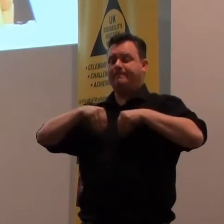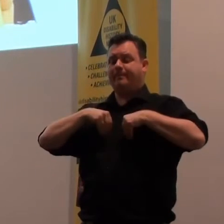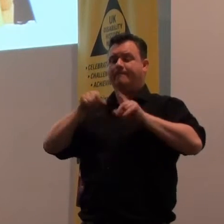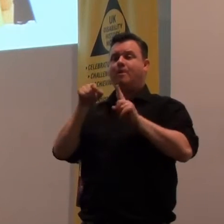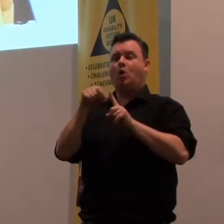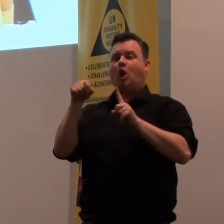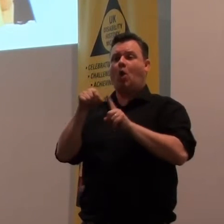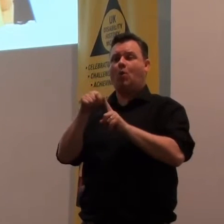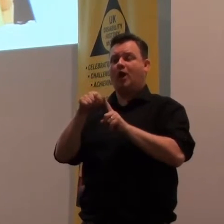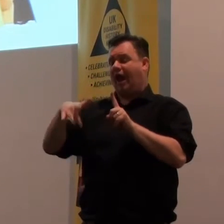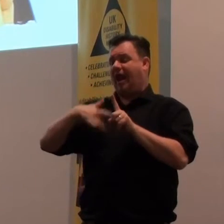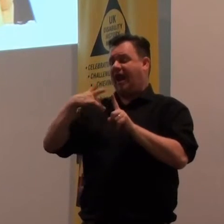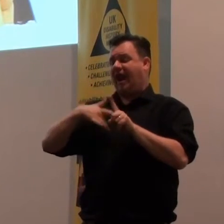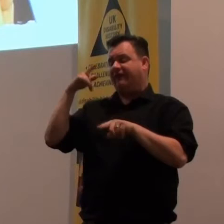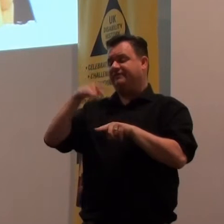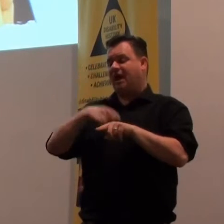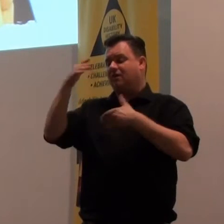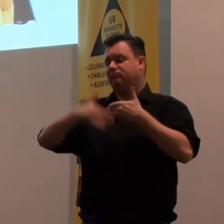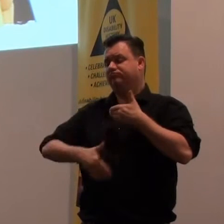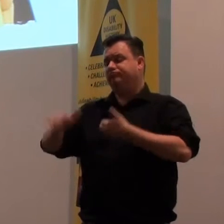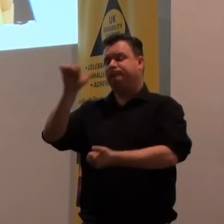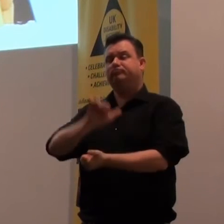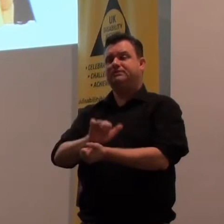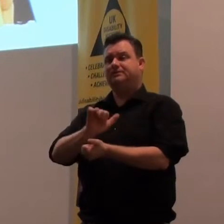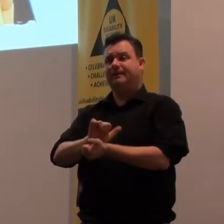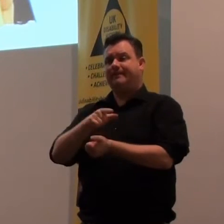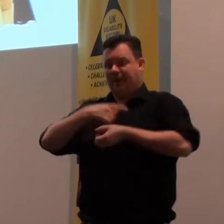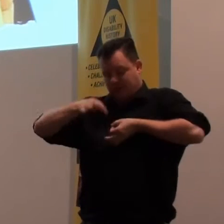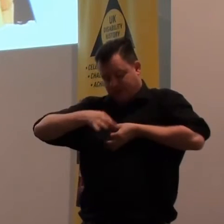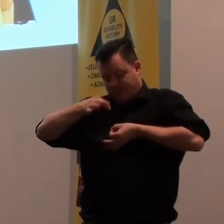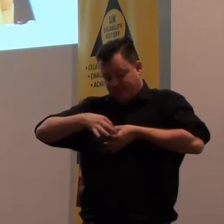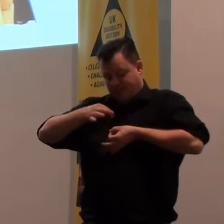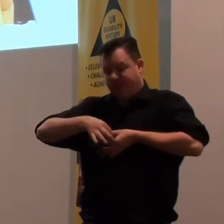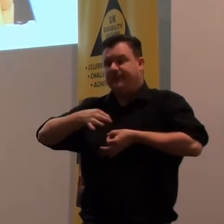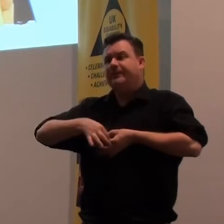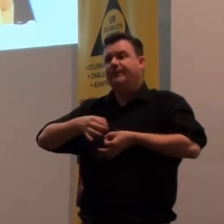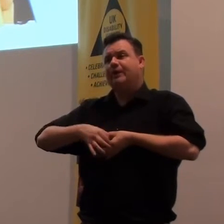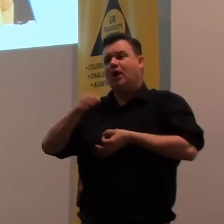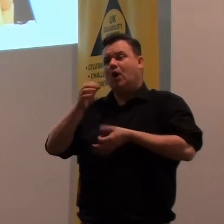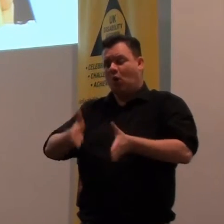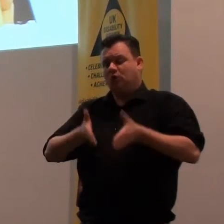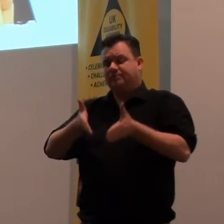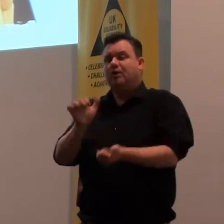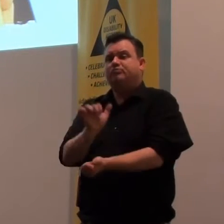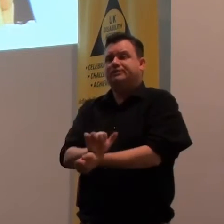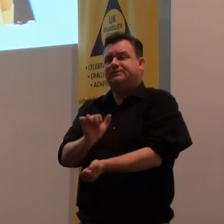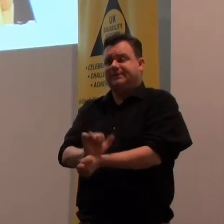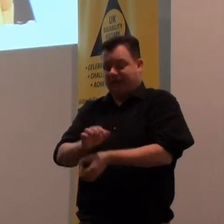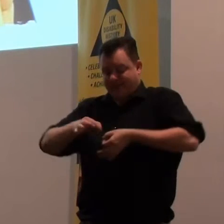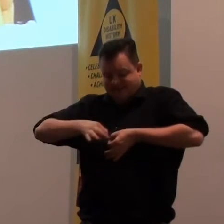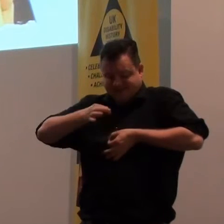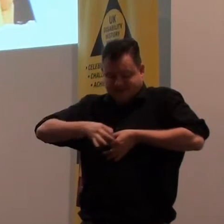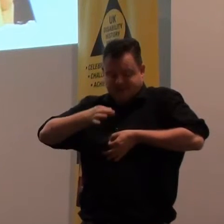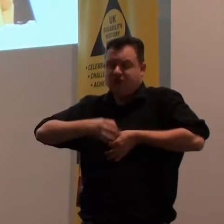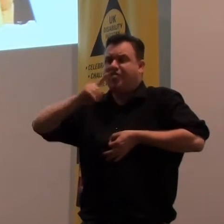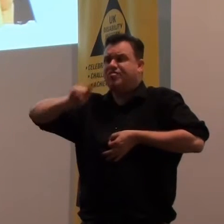lifetime sentence given. They had me sewing buttonholes in their old state hospital prison. I stitched